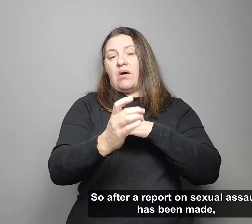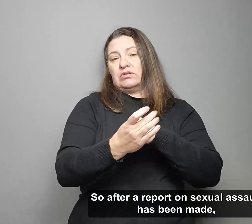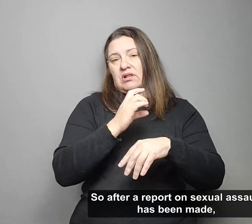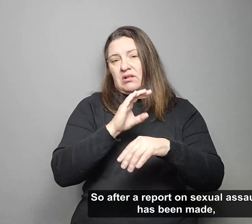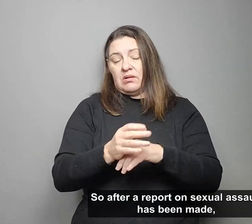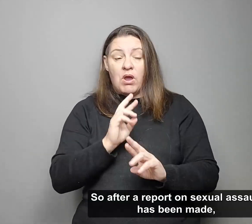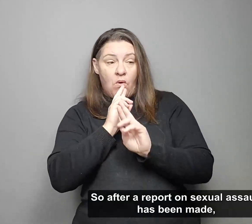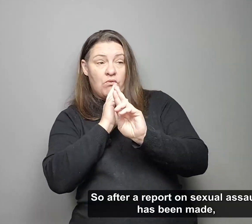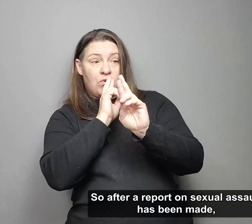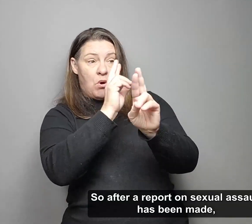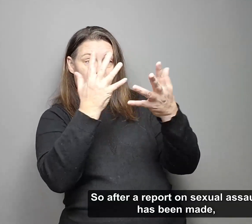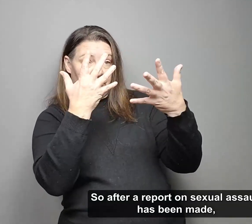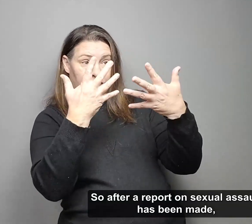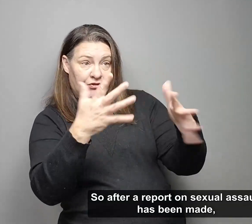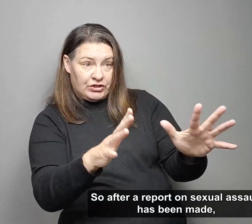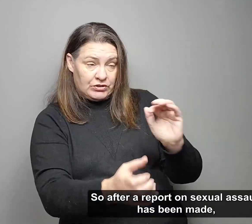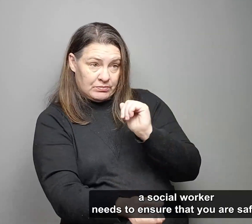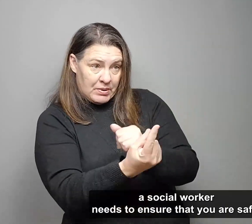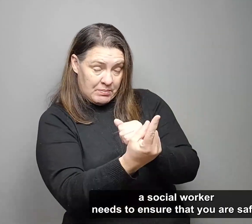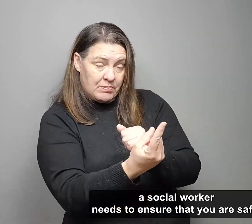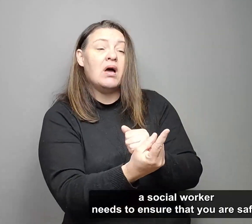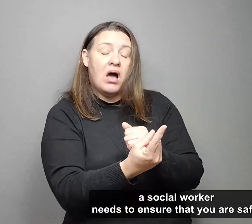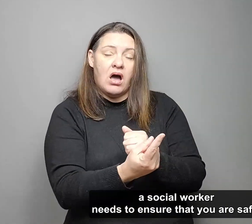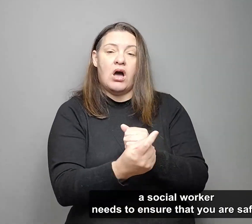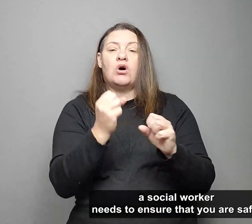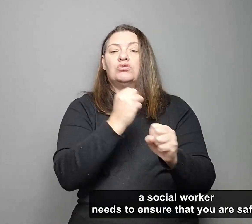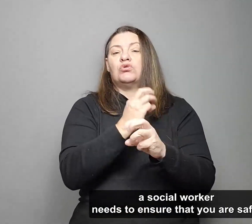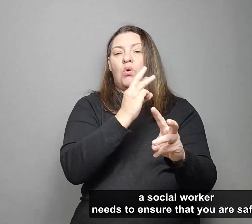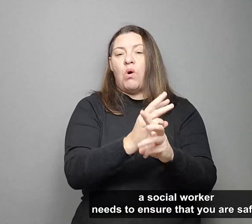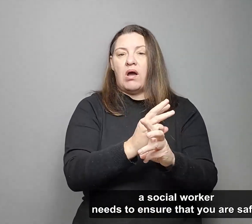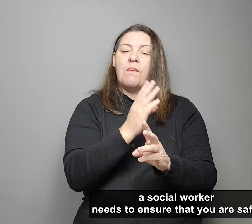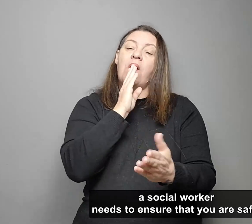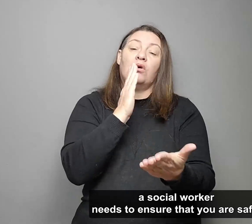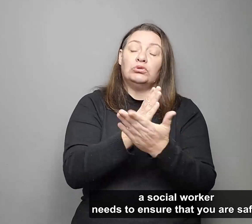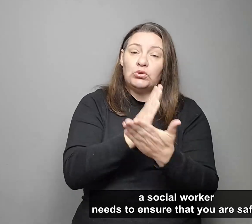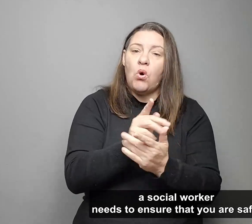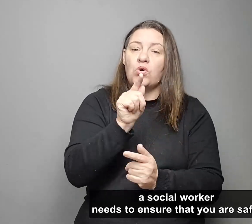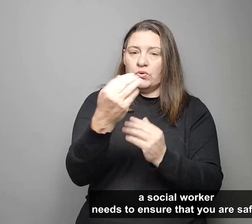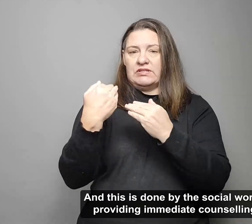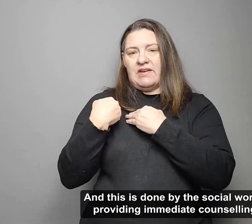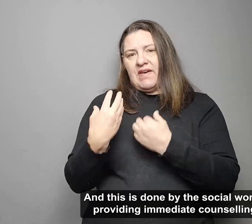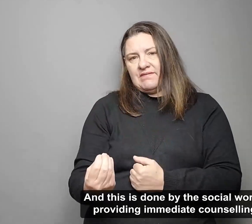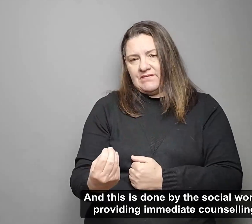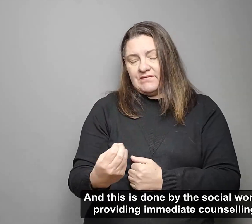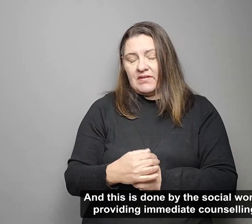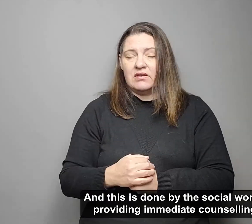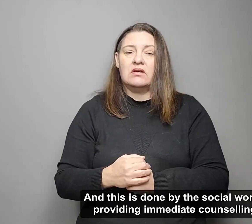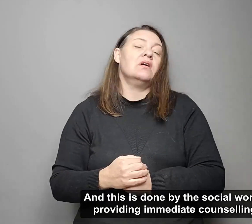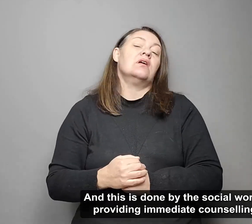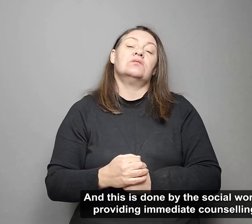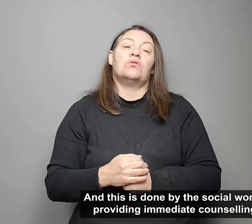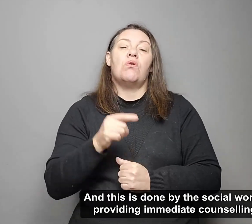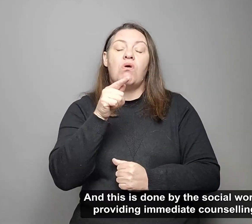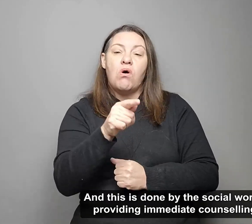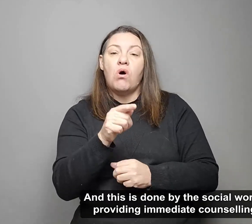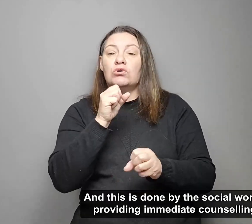a report on sexual assault has been made, a social worker needs to ensure that you are safe. And this is done by